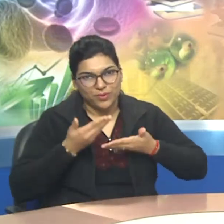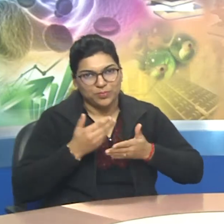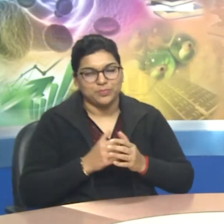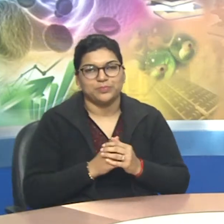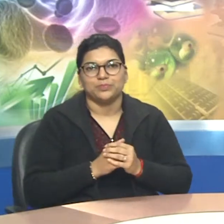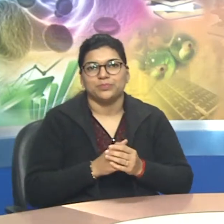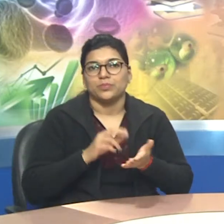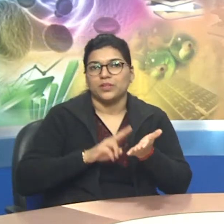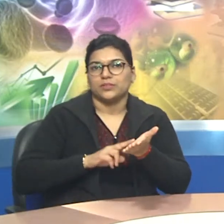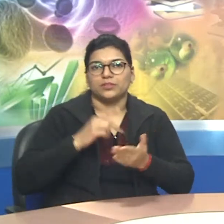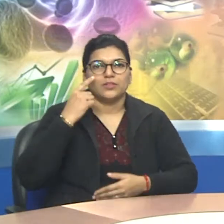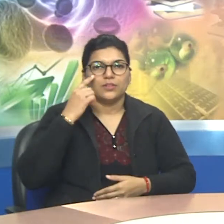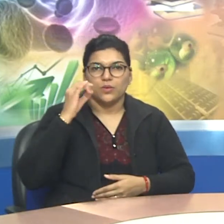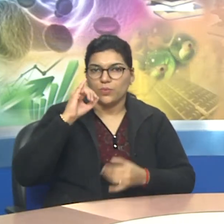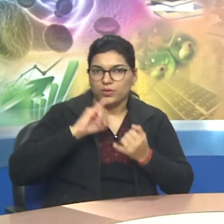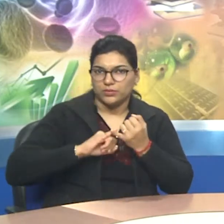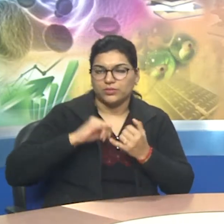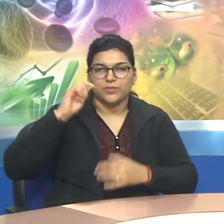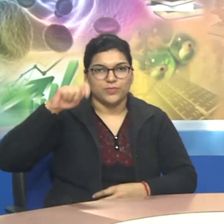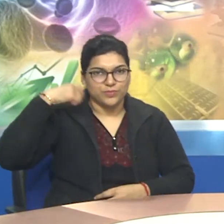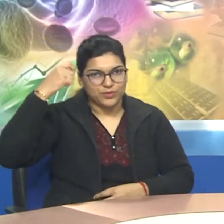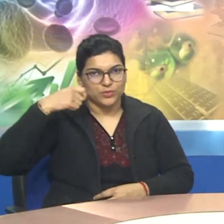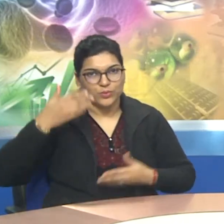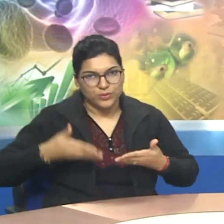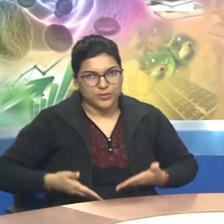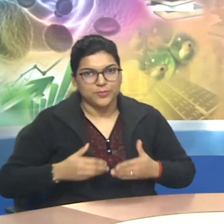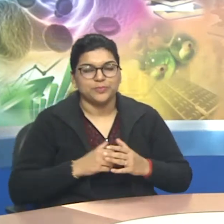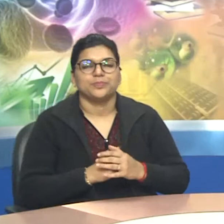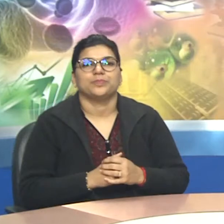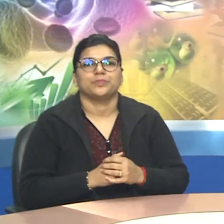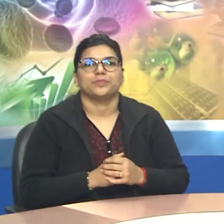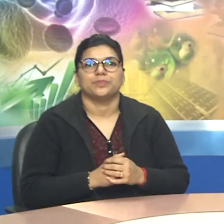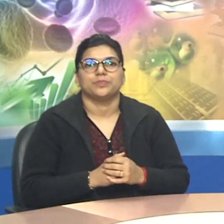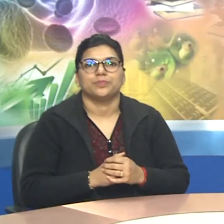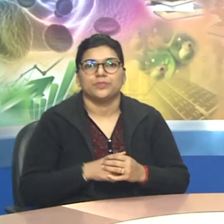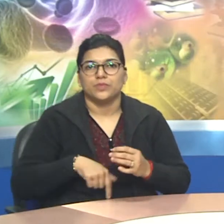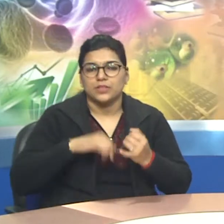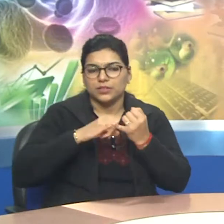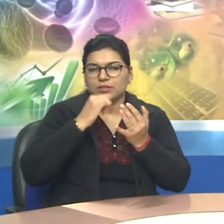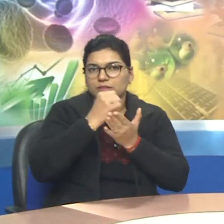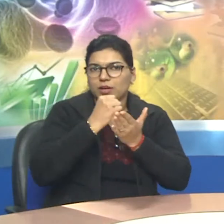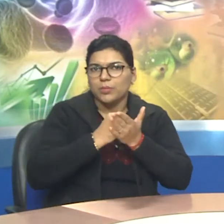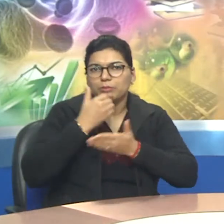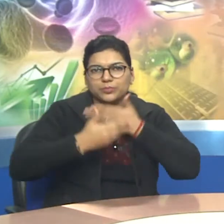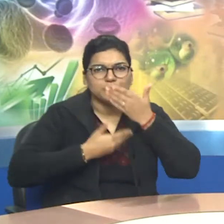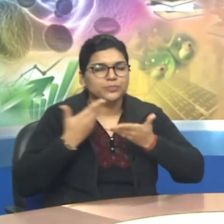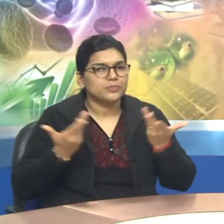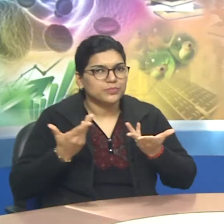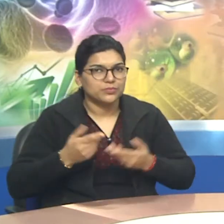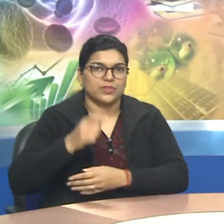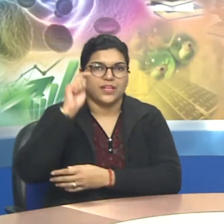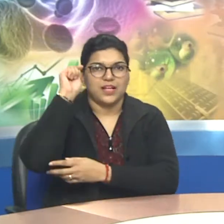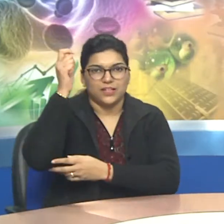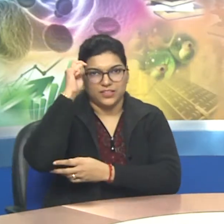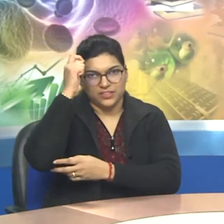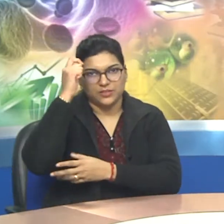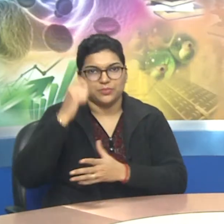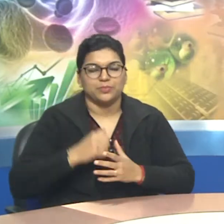Welcome you all in this educational video of NIOS. This is subject